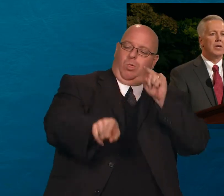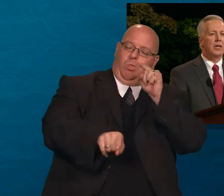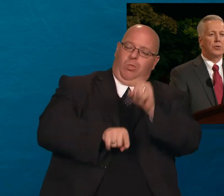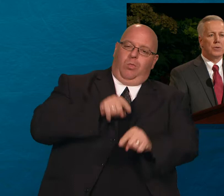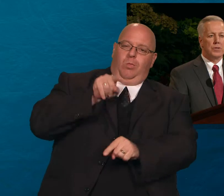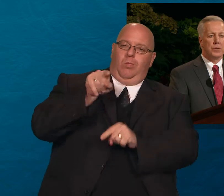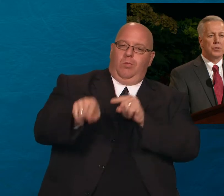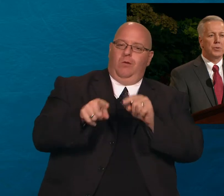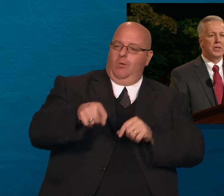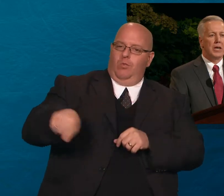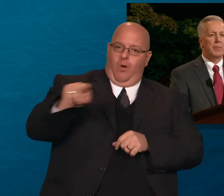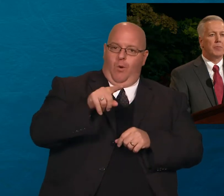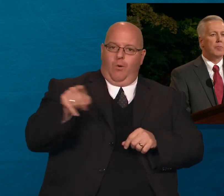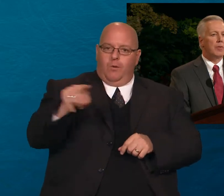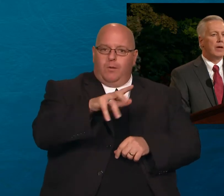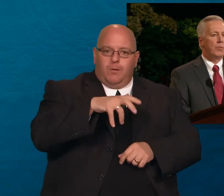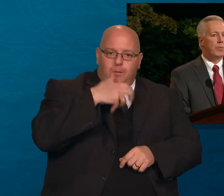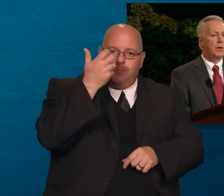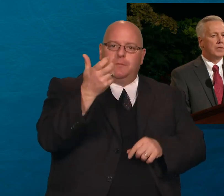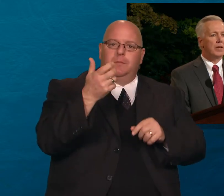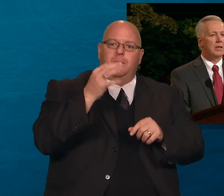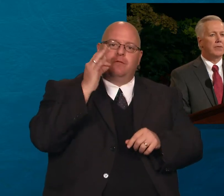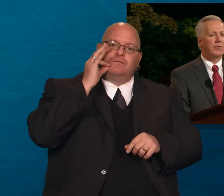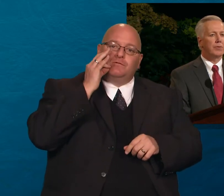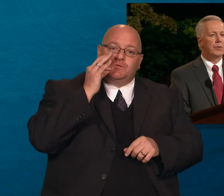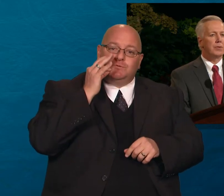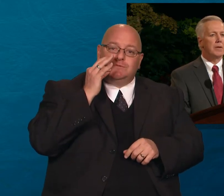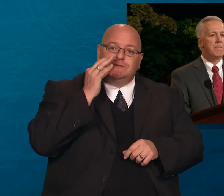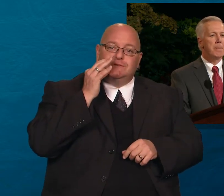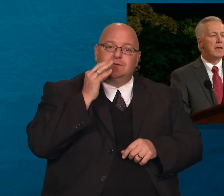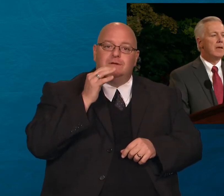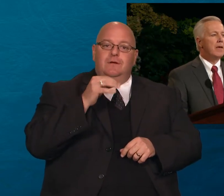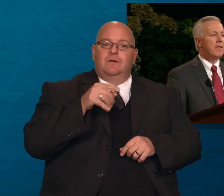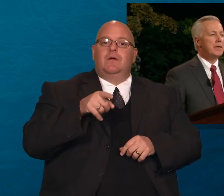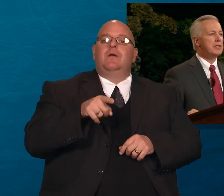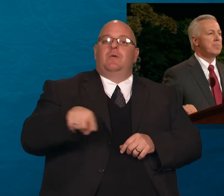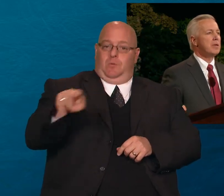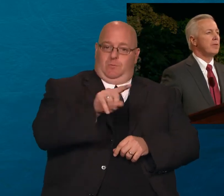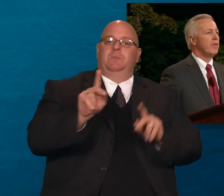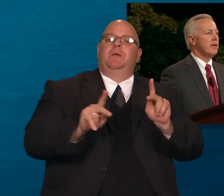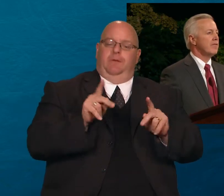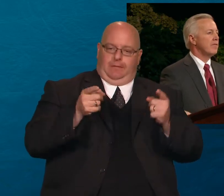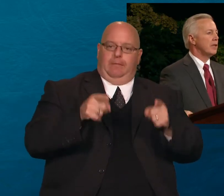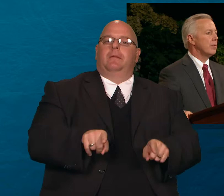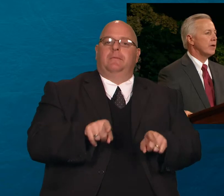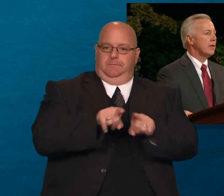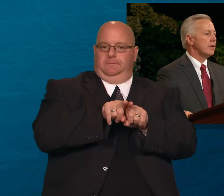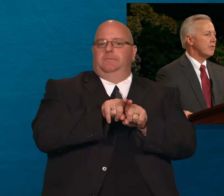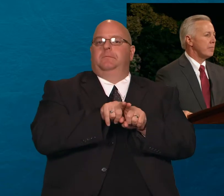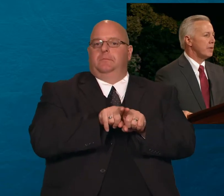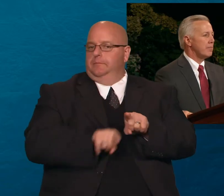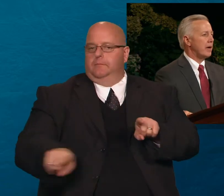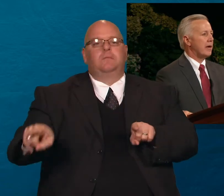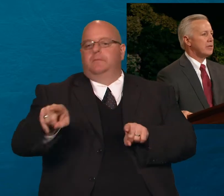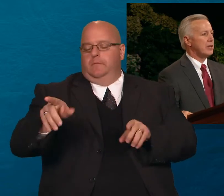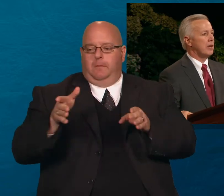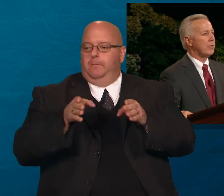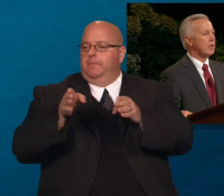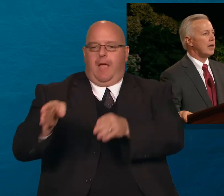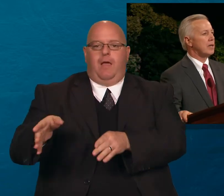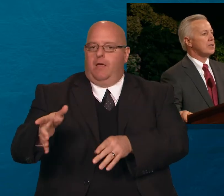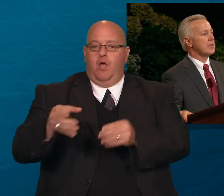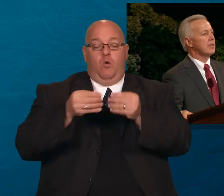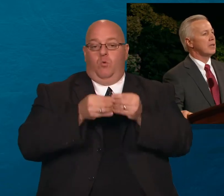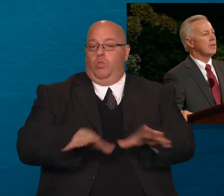fingers towards those who had come and were partaking of the fruit. These people then fell away into forbidden paths and